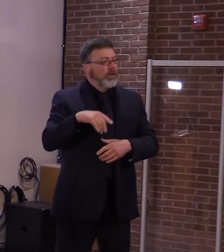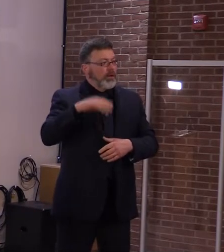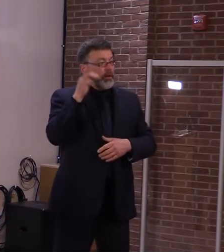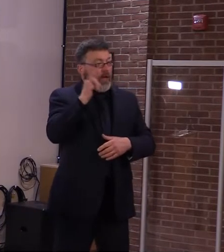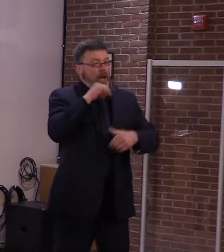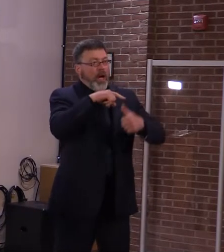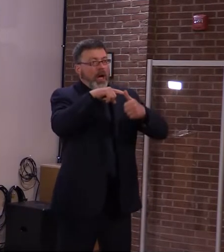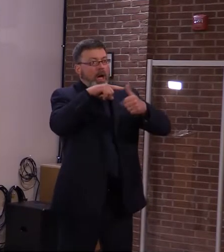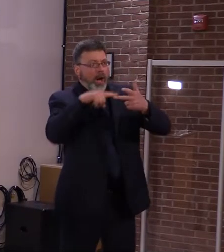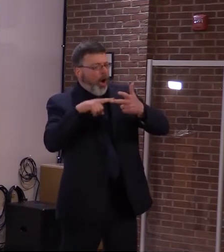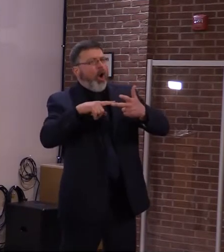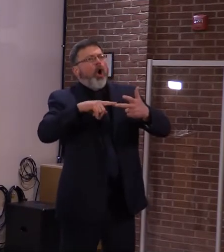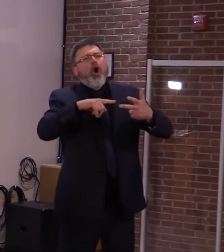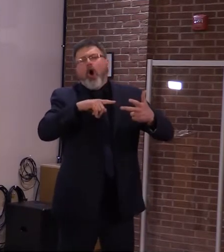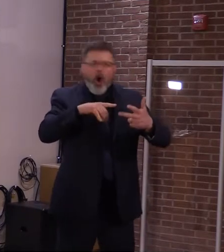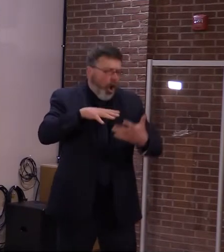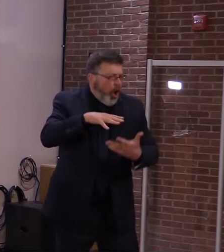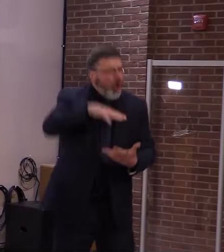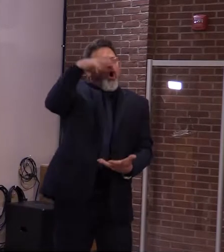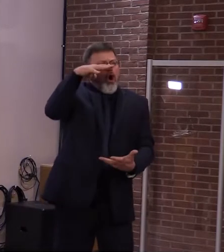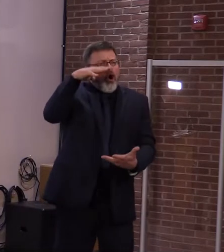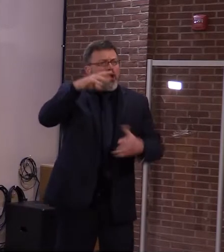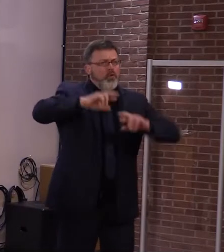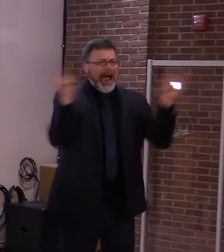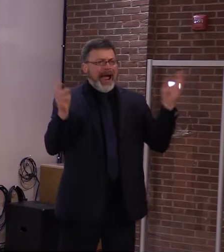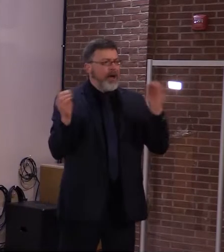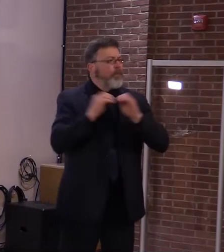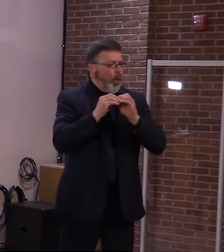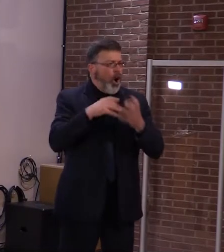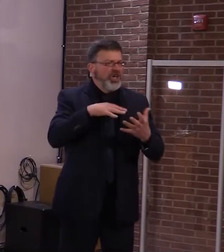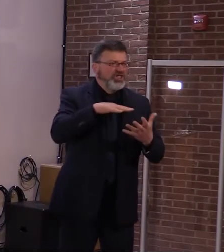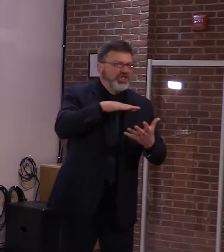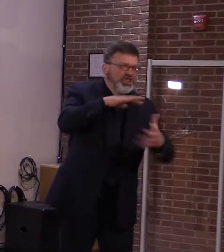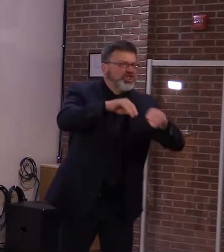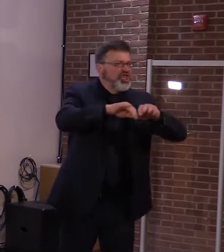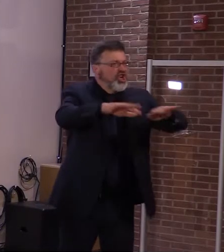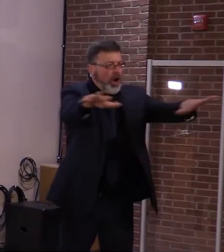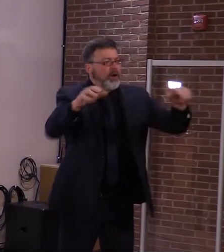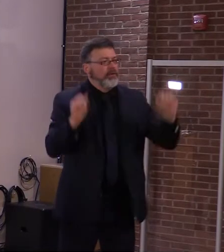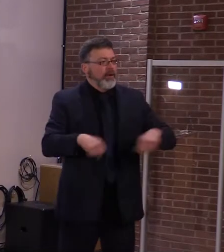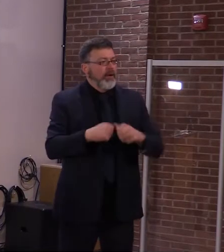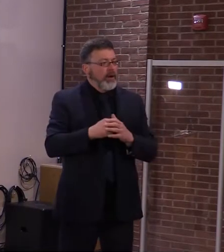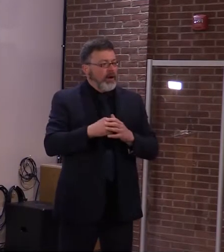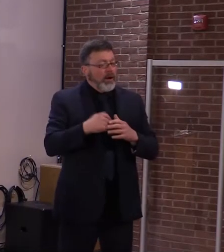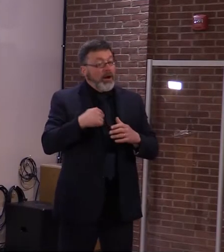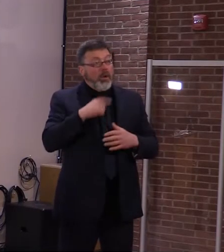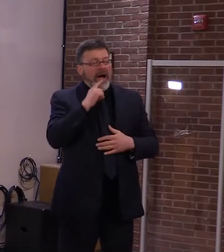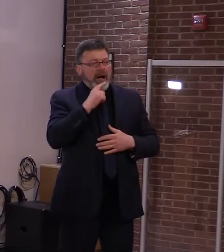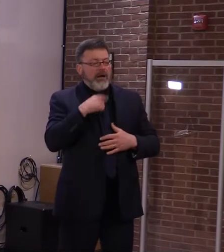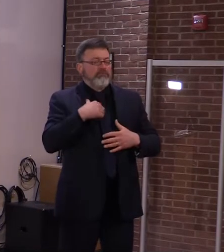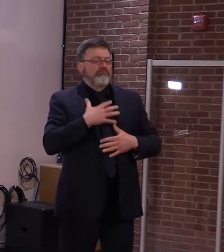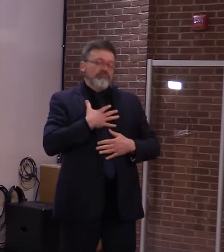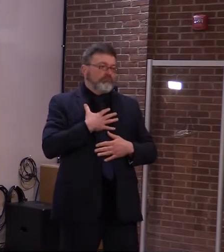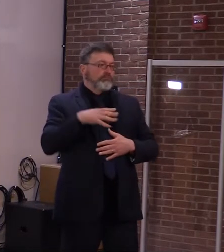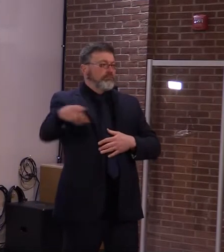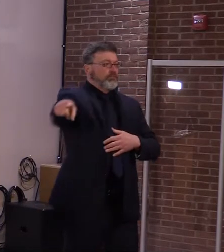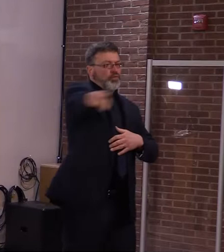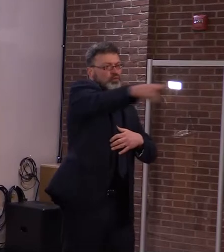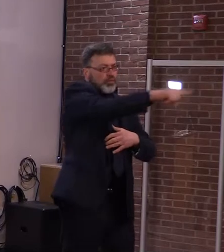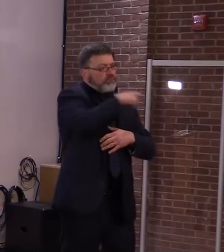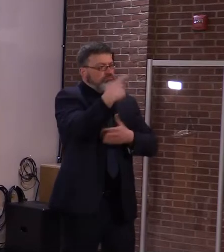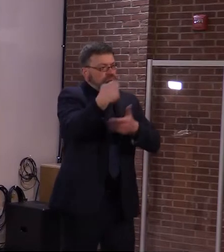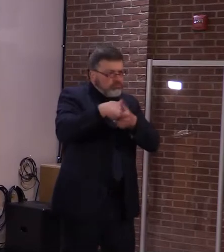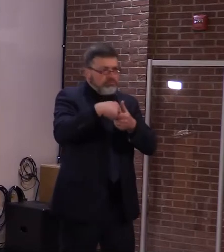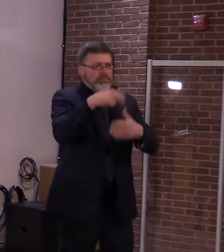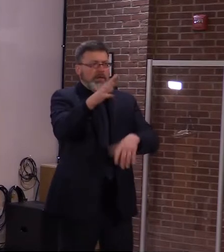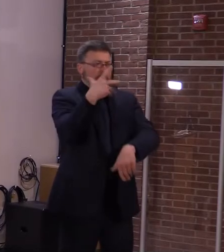again for doing their part and signing up. Among many other things in this pandemic, Vermont is